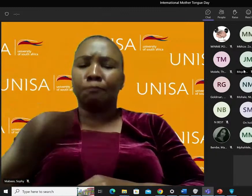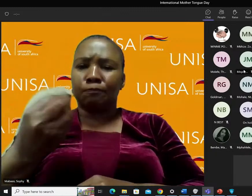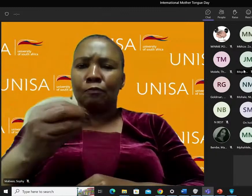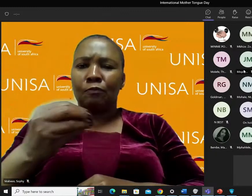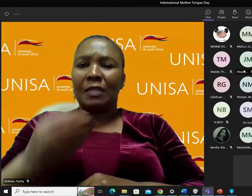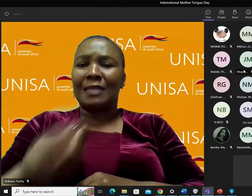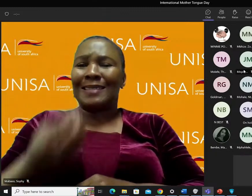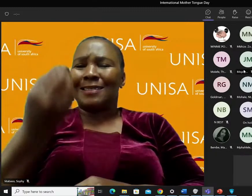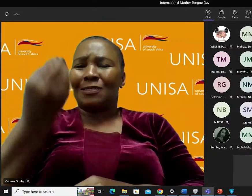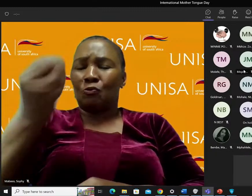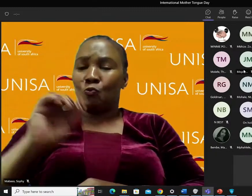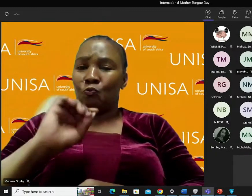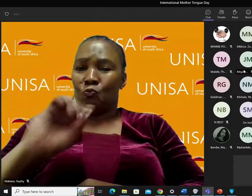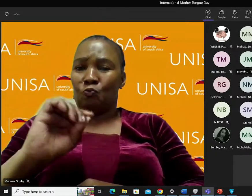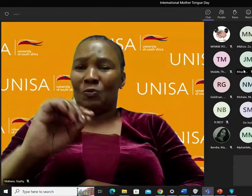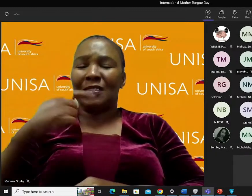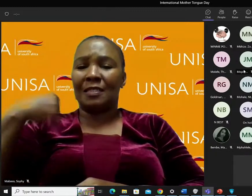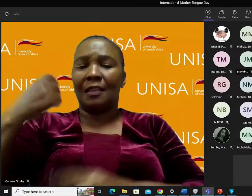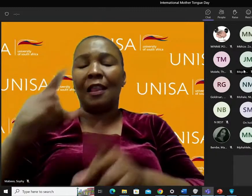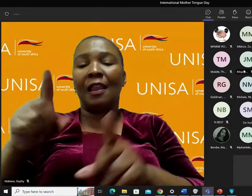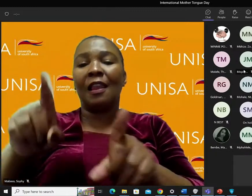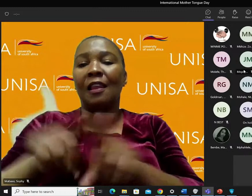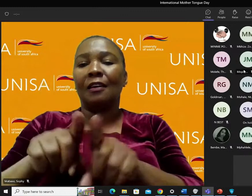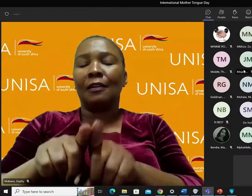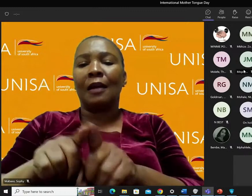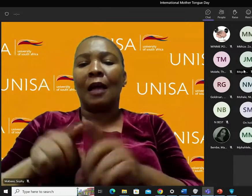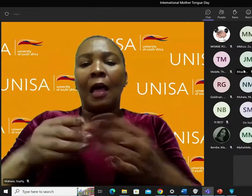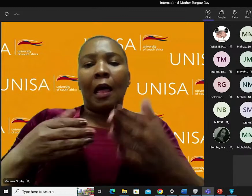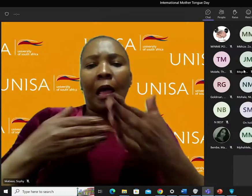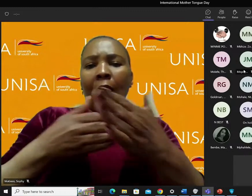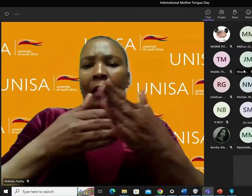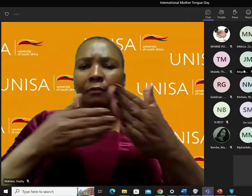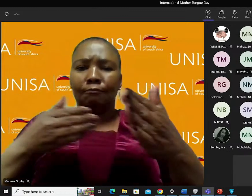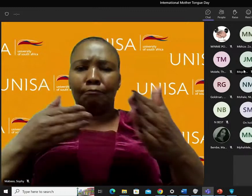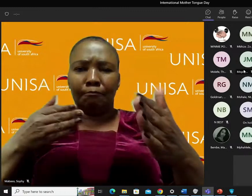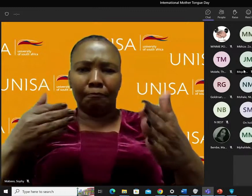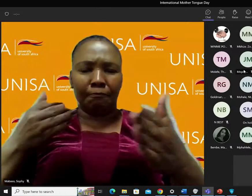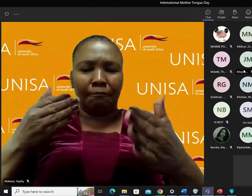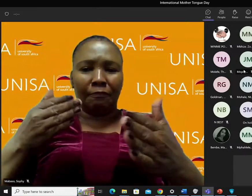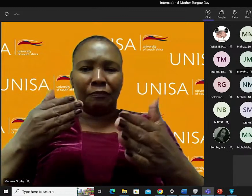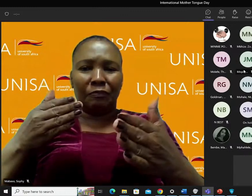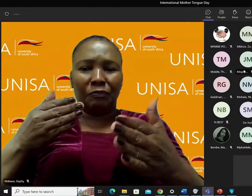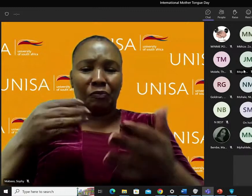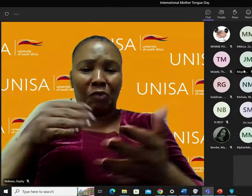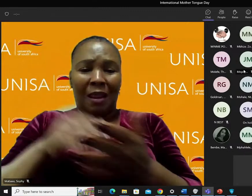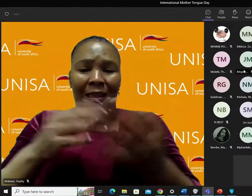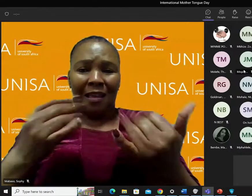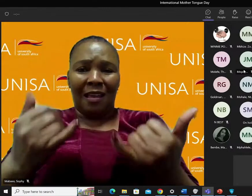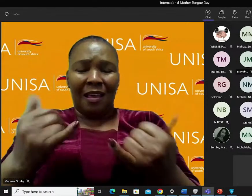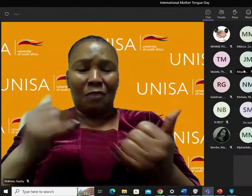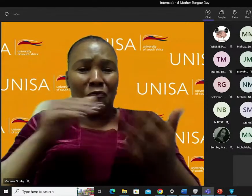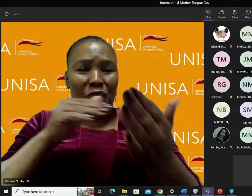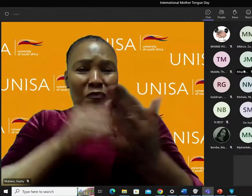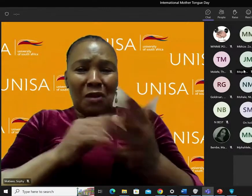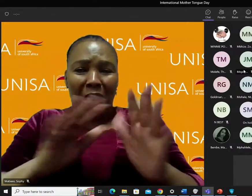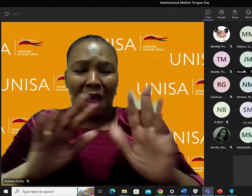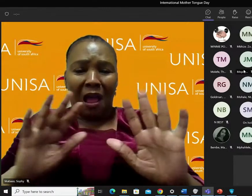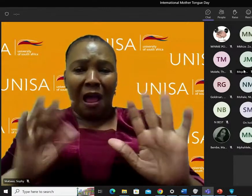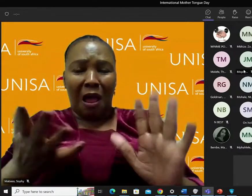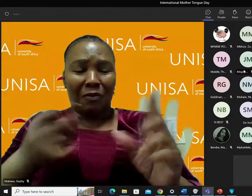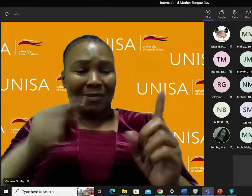lona. Go fihleng ga gago mo o fihlileng, o fihlisitswe ke